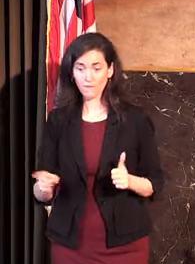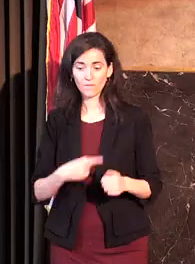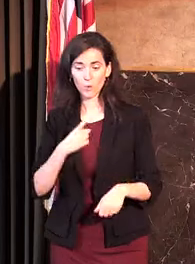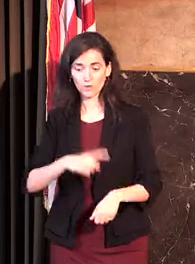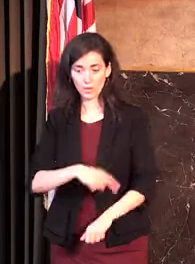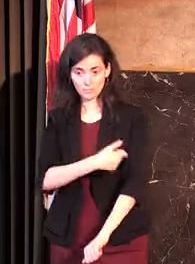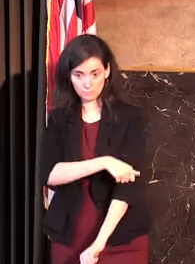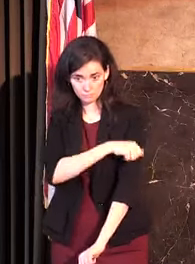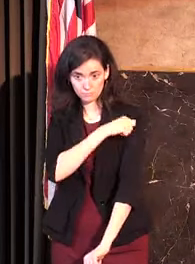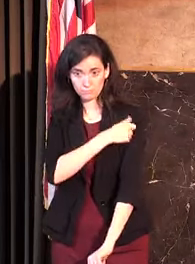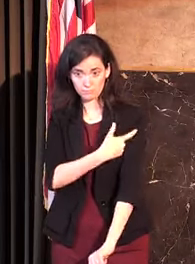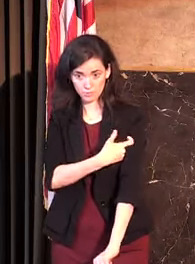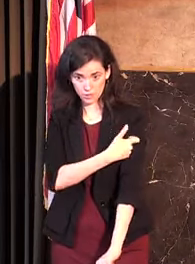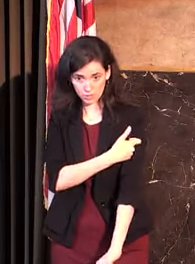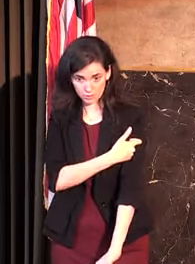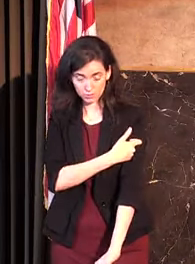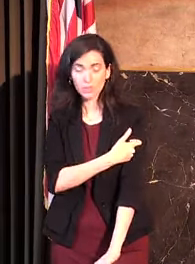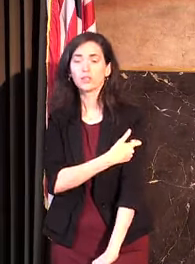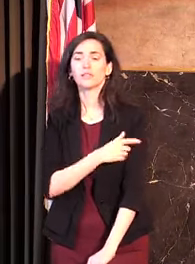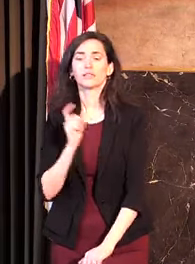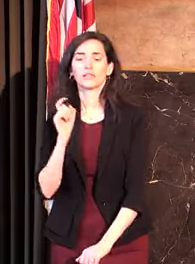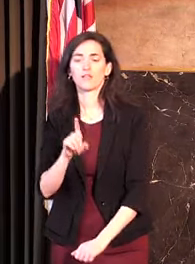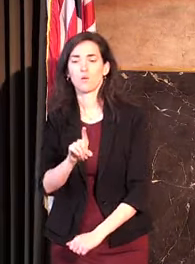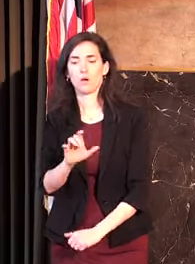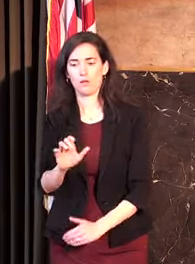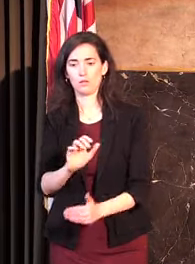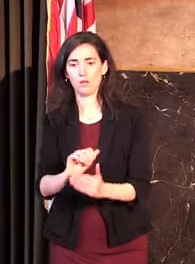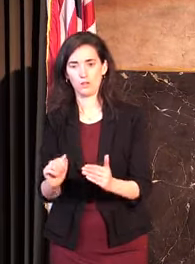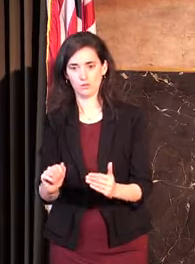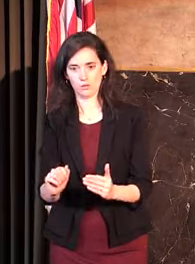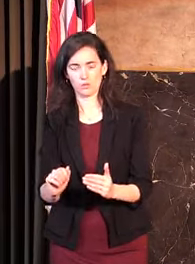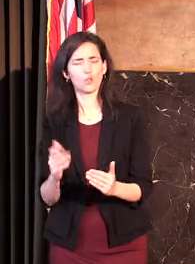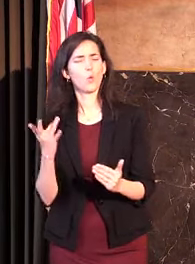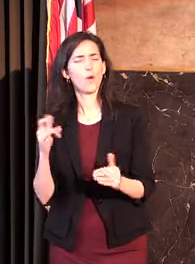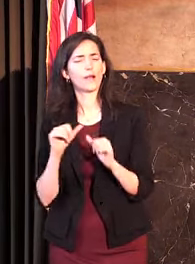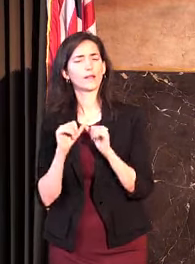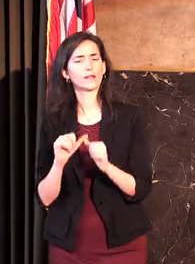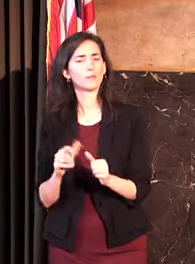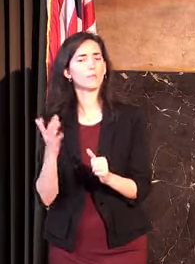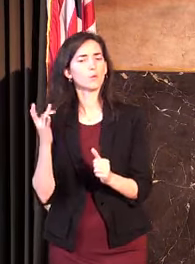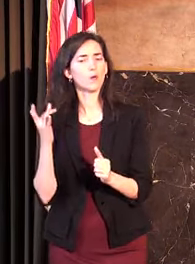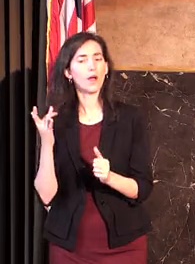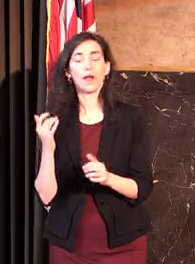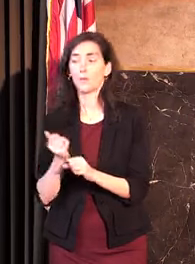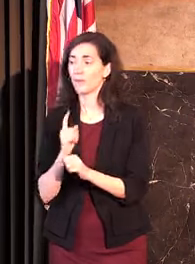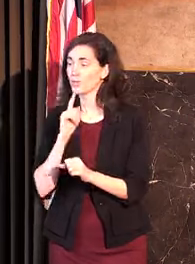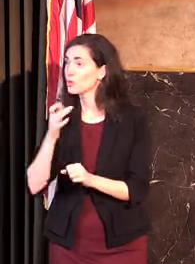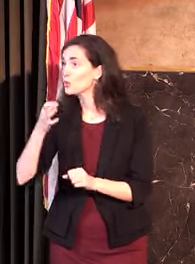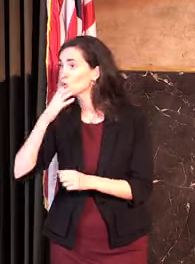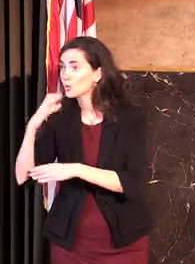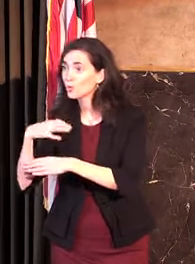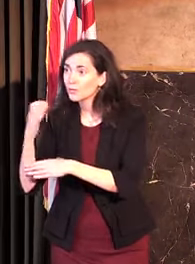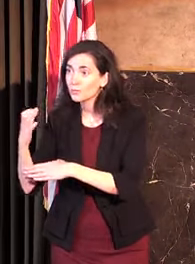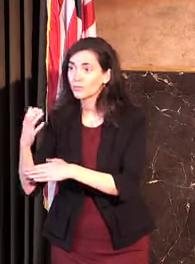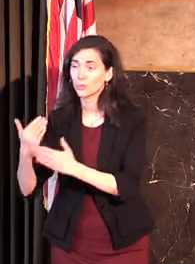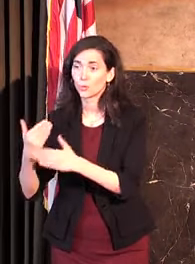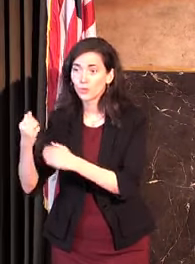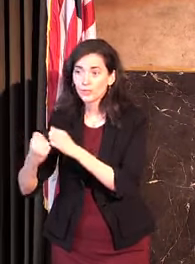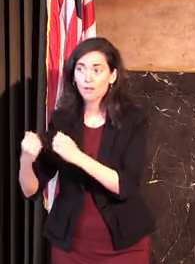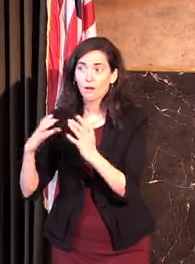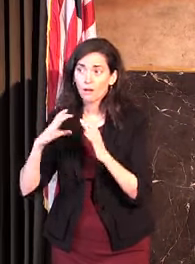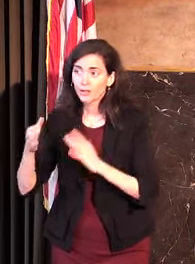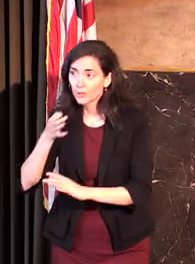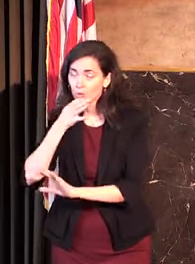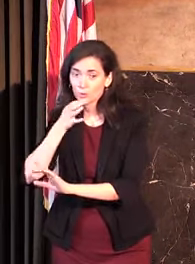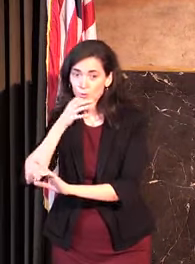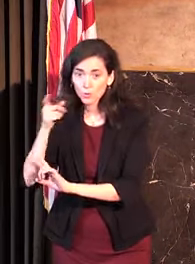which means getting their first shot. It was extended because we want to make sure that with the holidays upon us, that